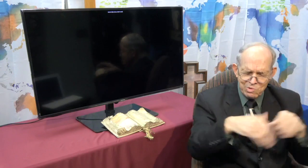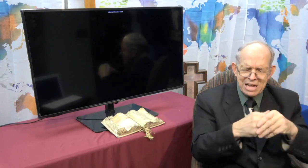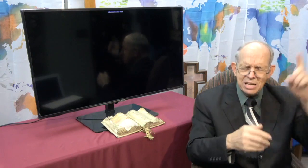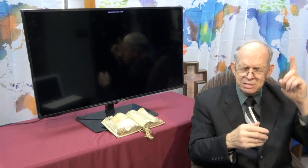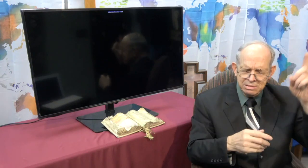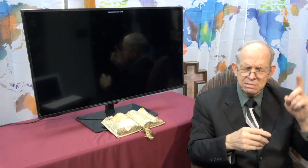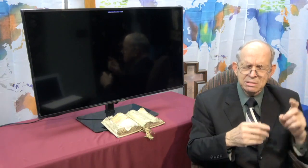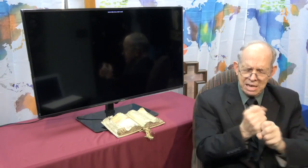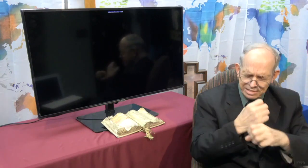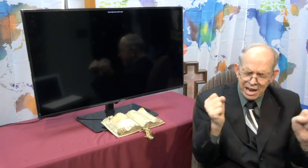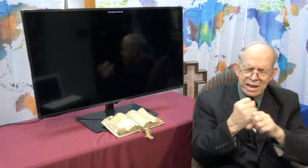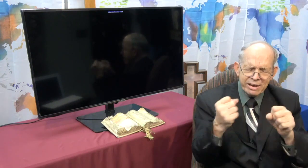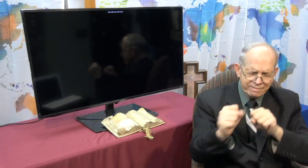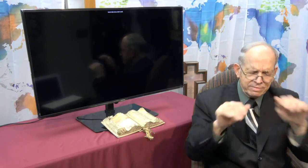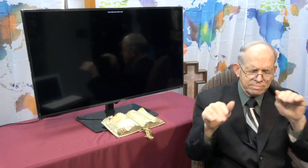Ready. Get saved.